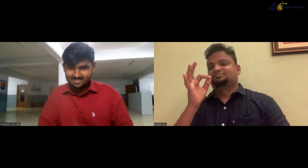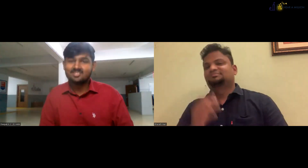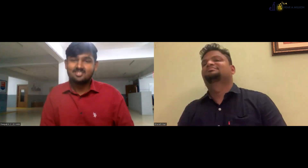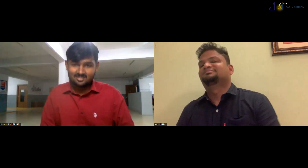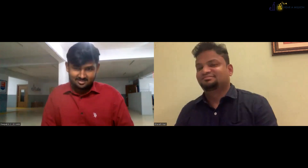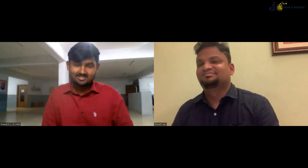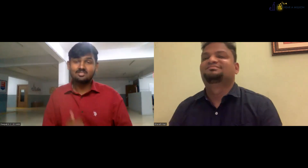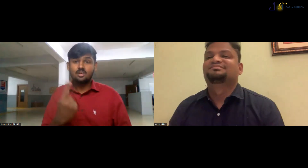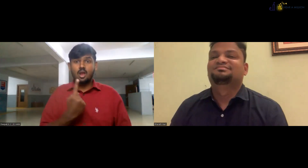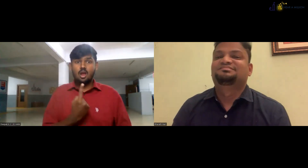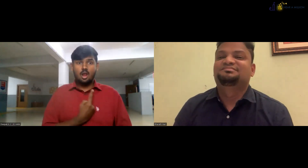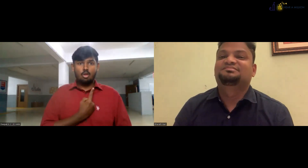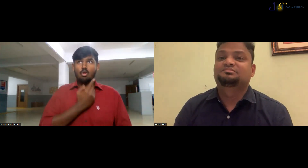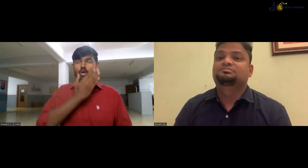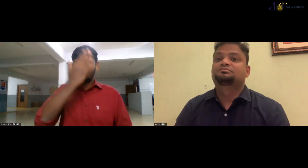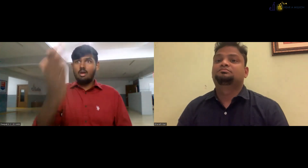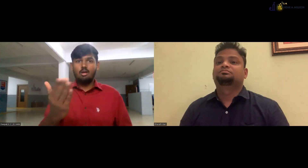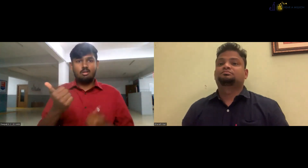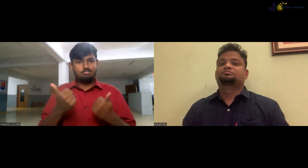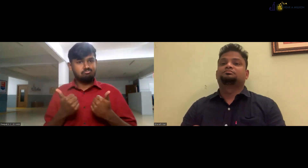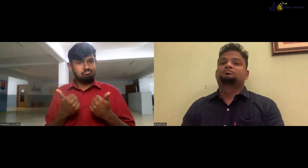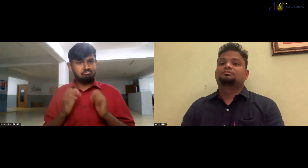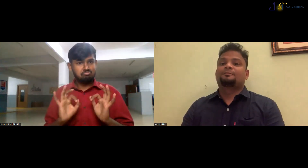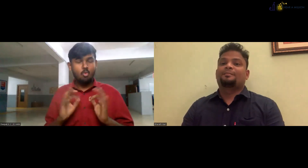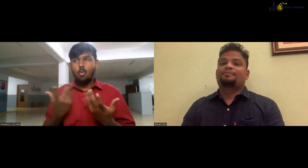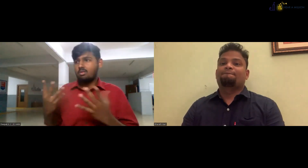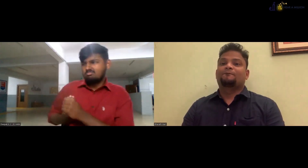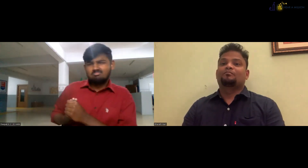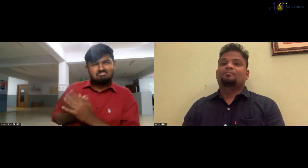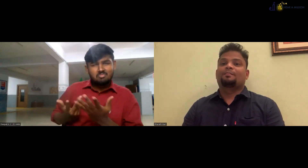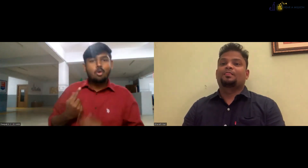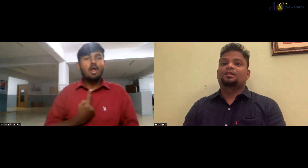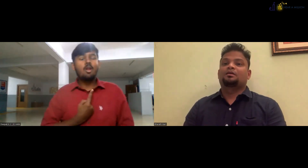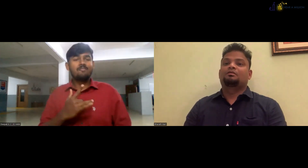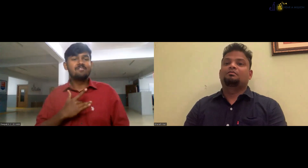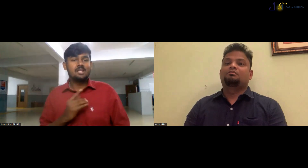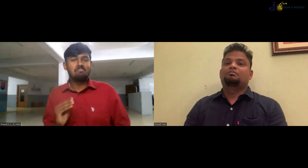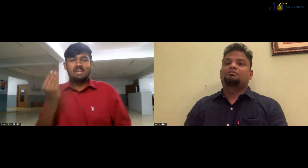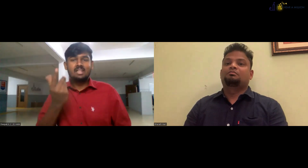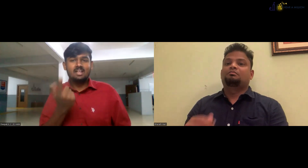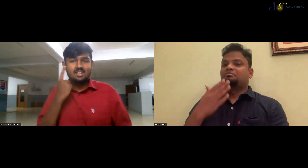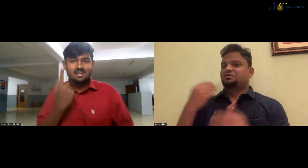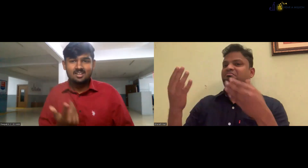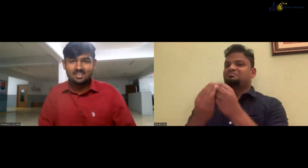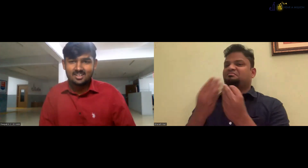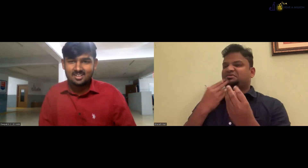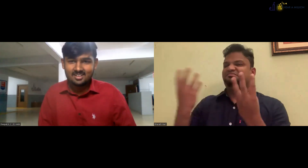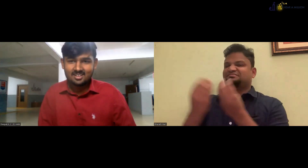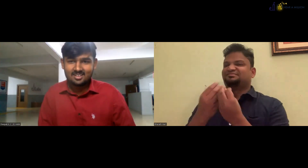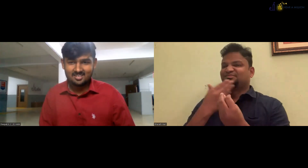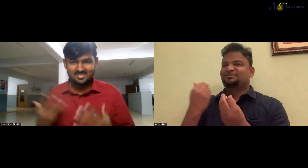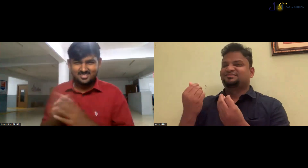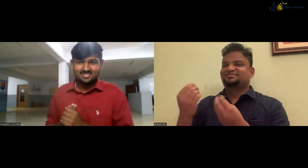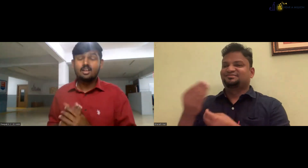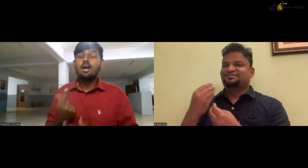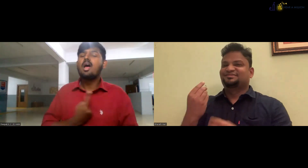So I went to Jammu Kashmir 2 years back. Okay, so how do you feel while traveling alone without having